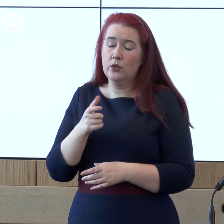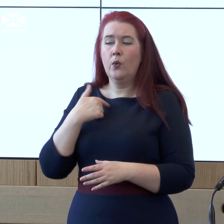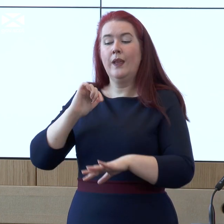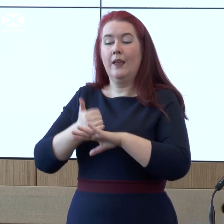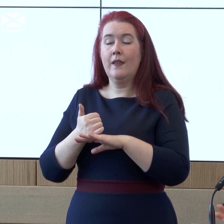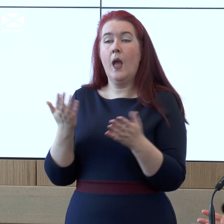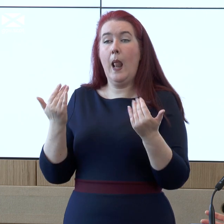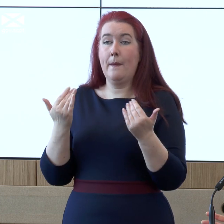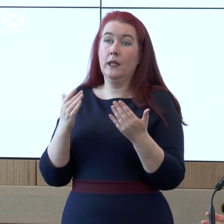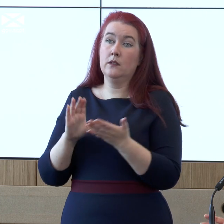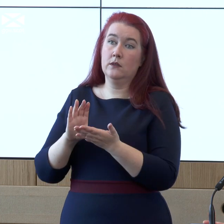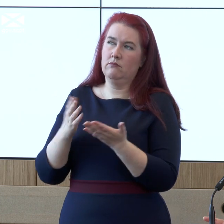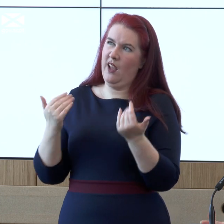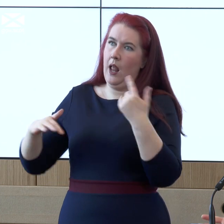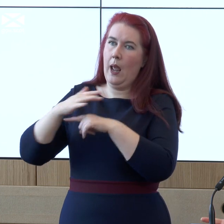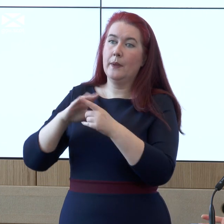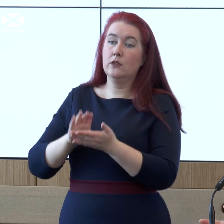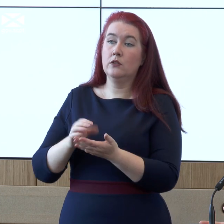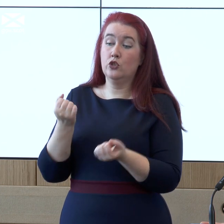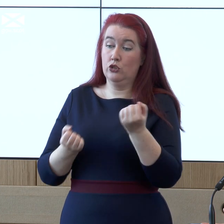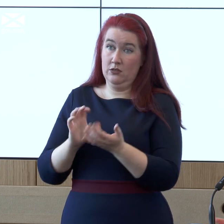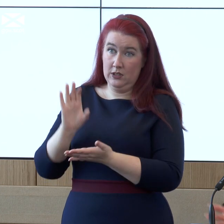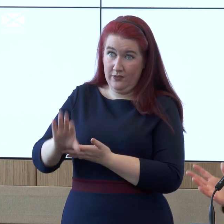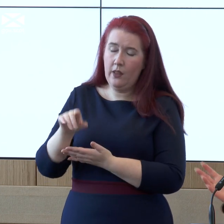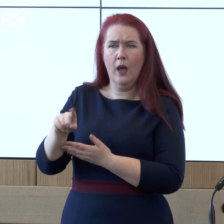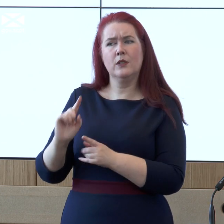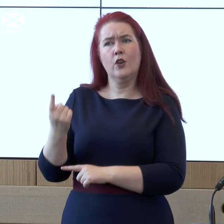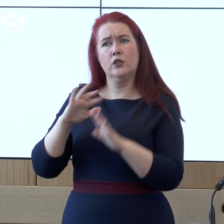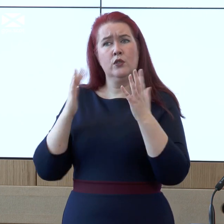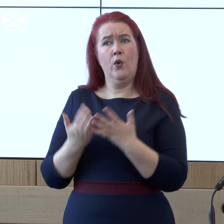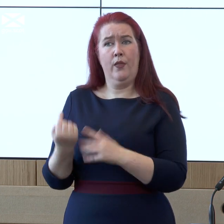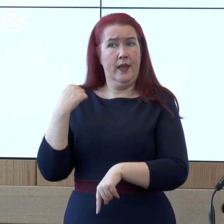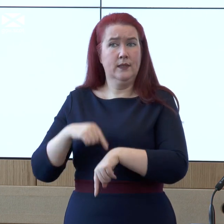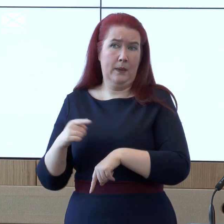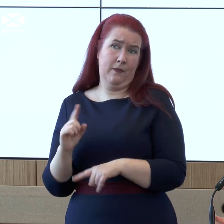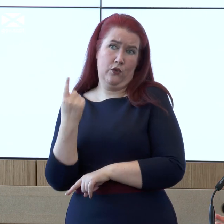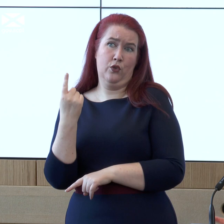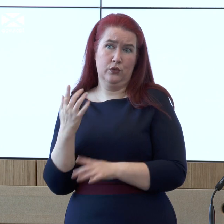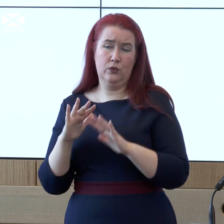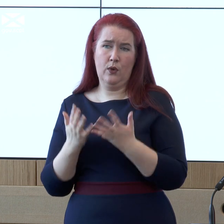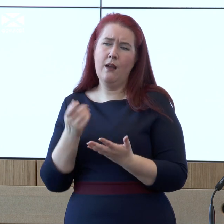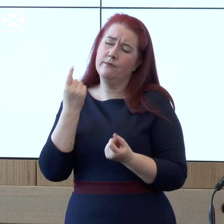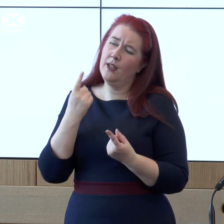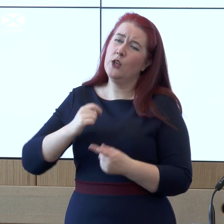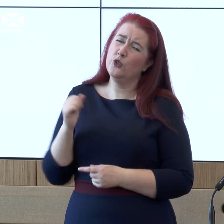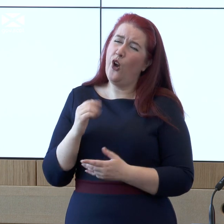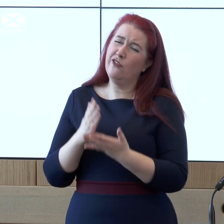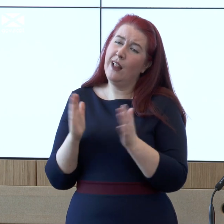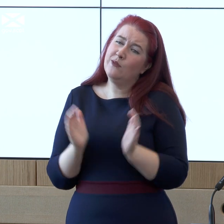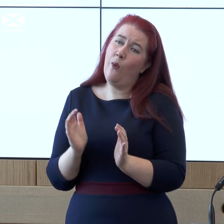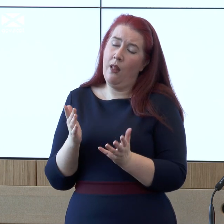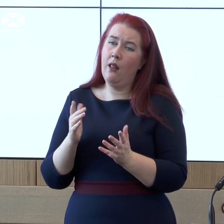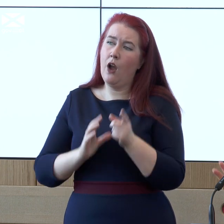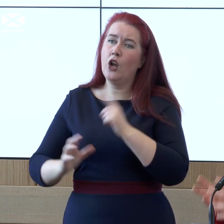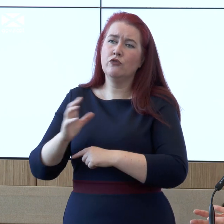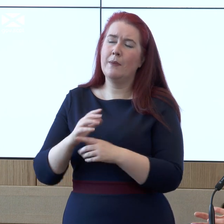Fund, it was the first in the world at that time. I'm always conscious that, given that Scotland is a relatively small country,